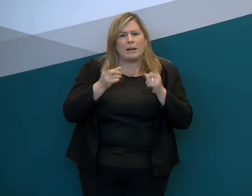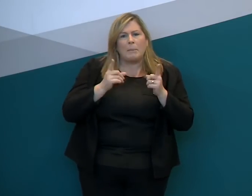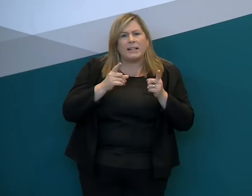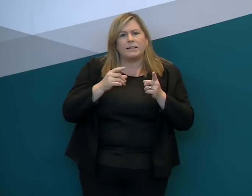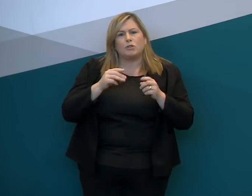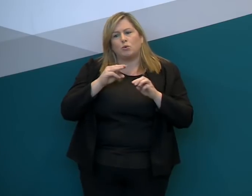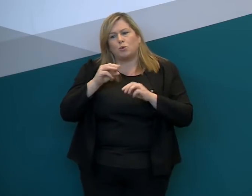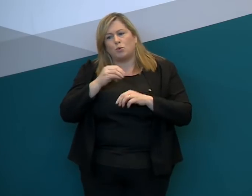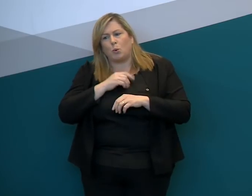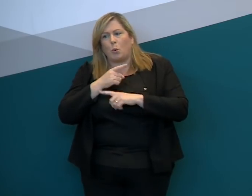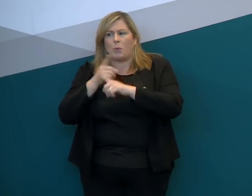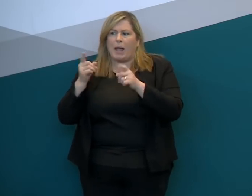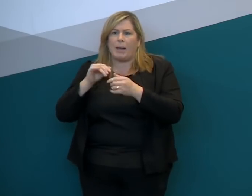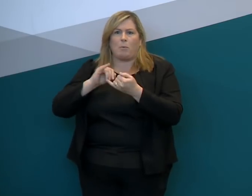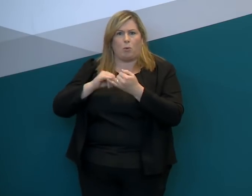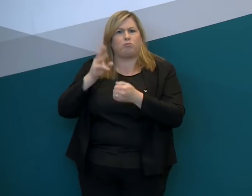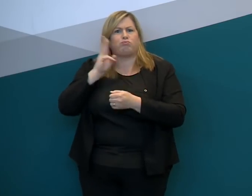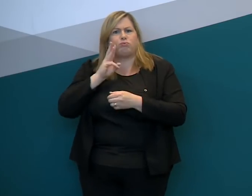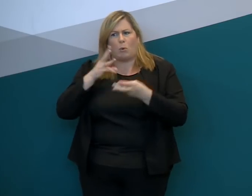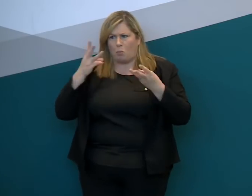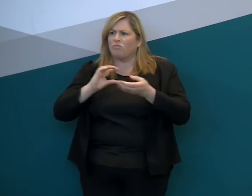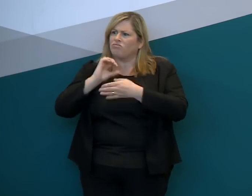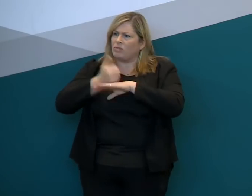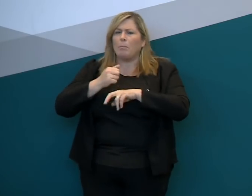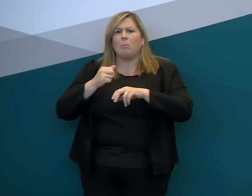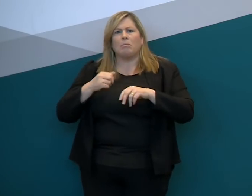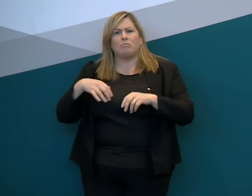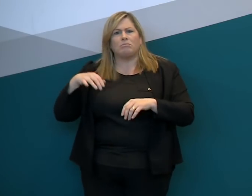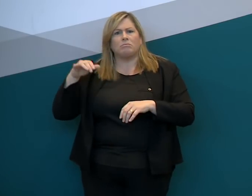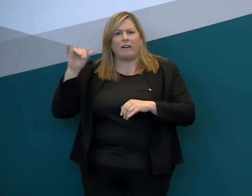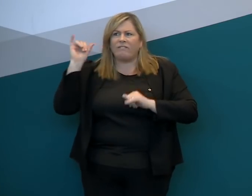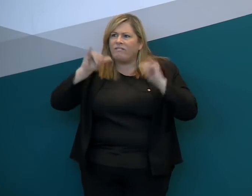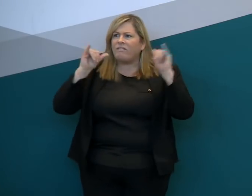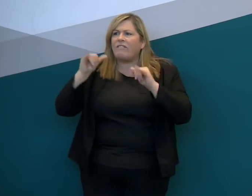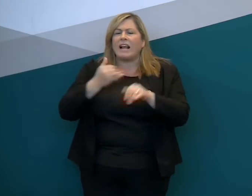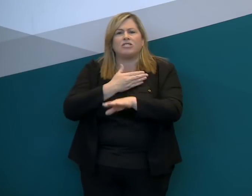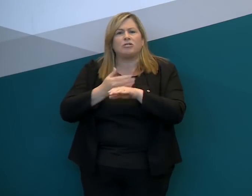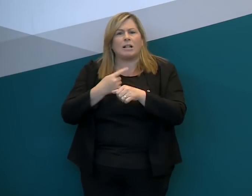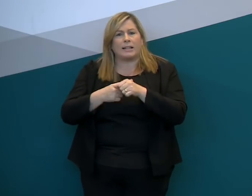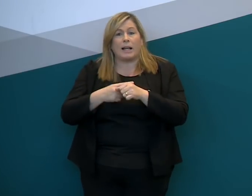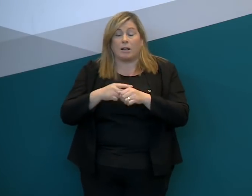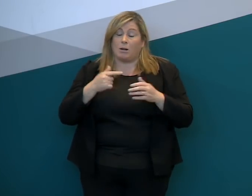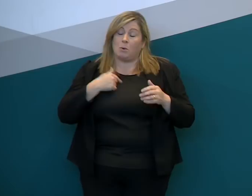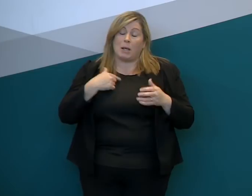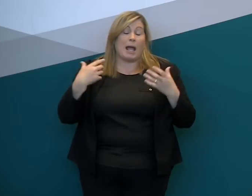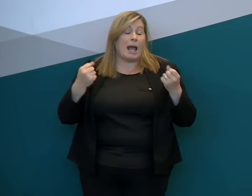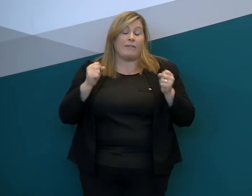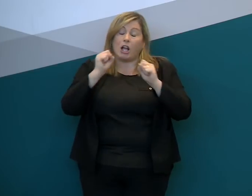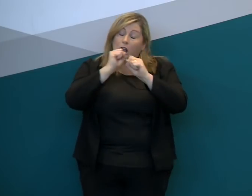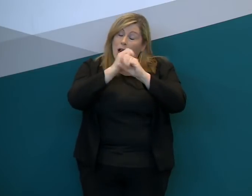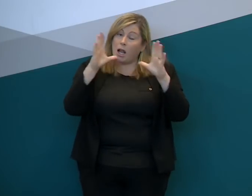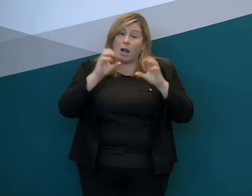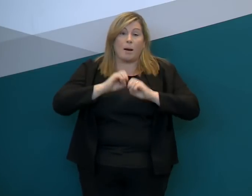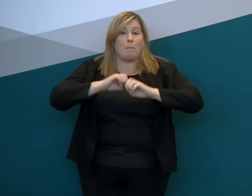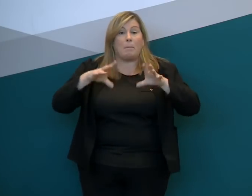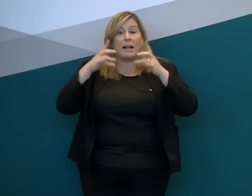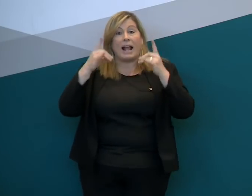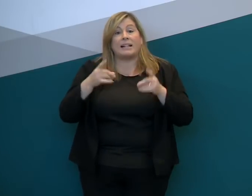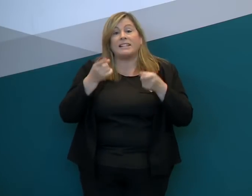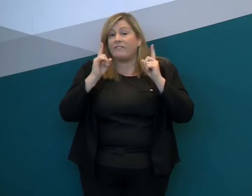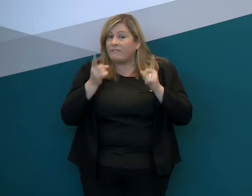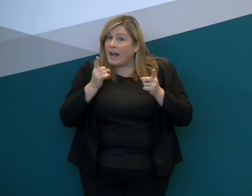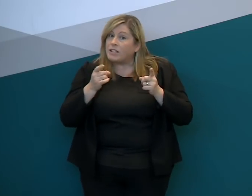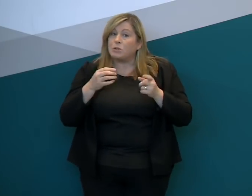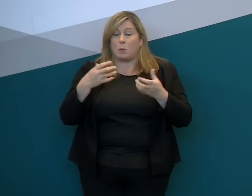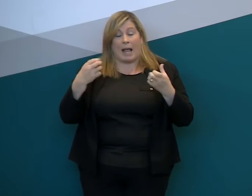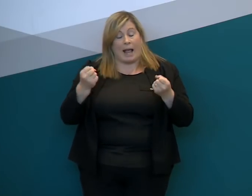reintroduce flights? Well, like we will have, as we do at the moment, clear public health advice in place. We have had good cooperation